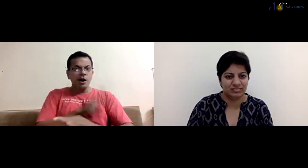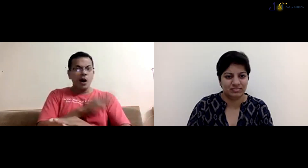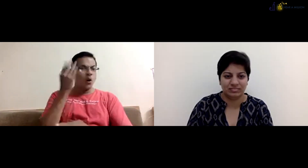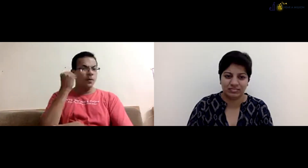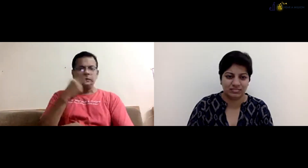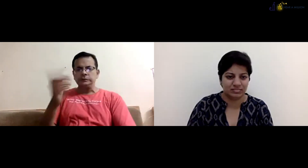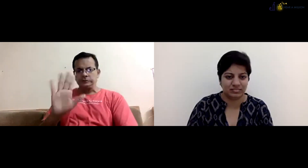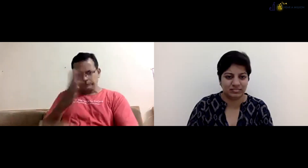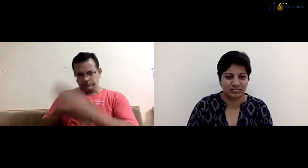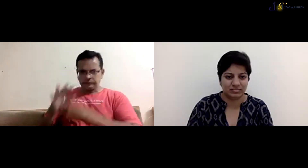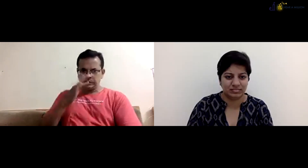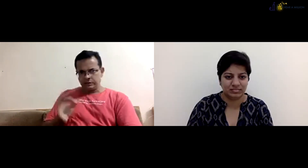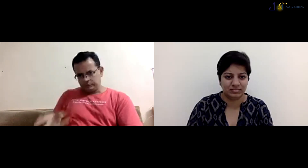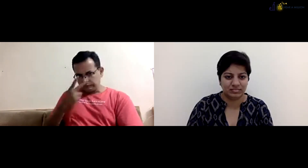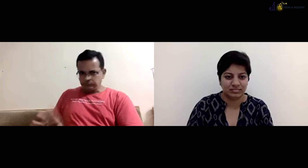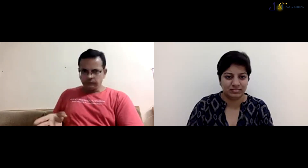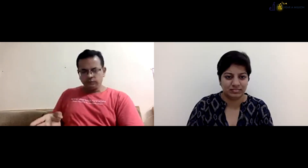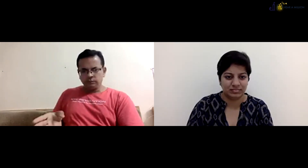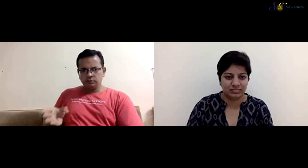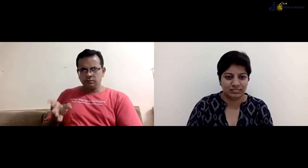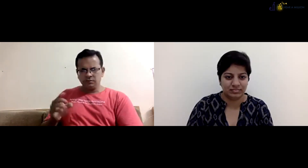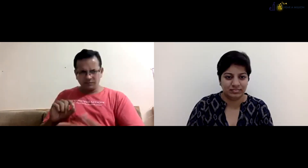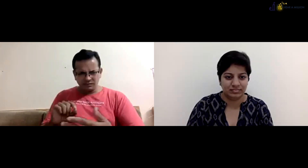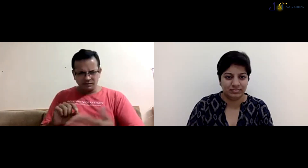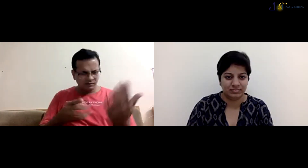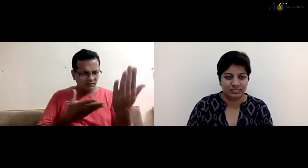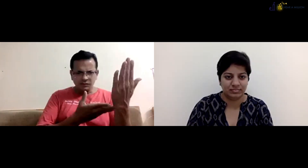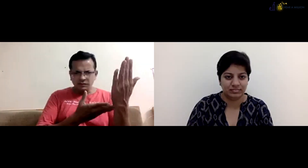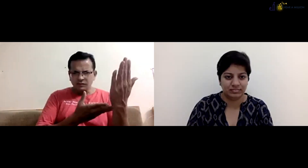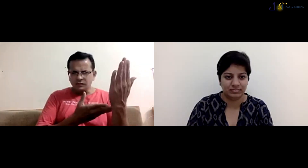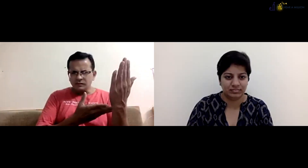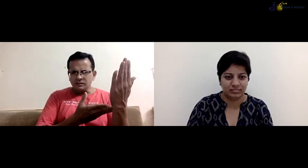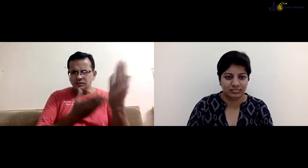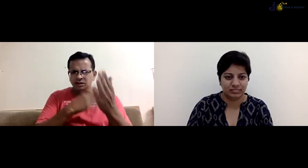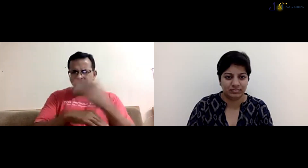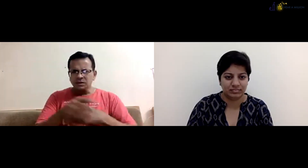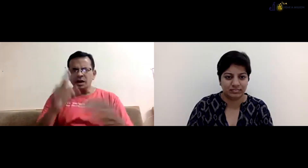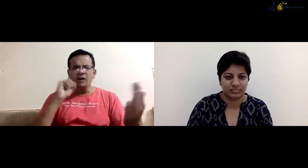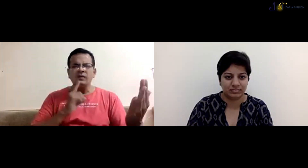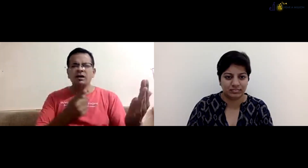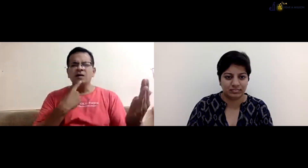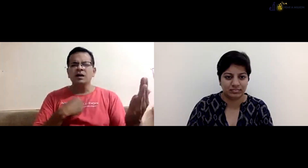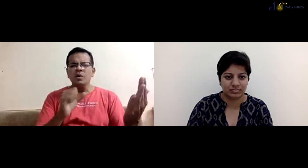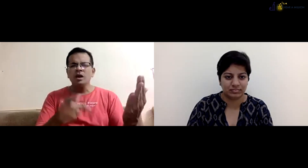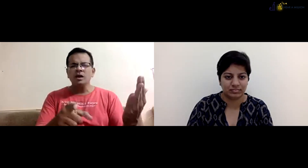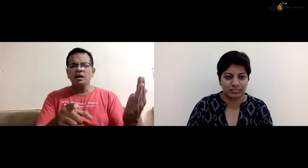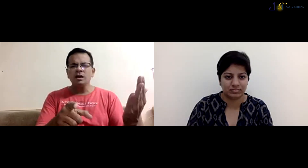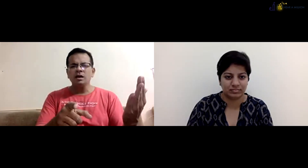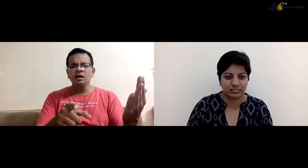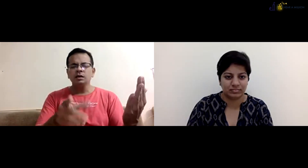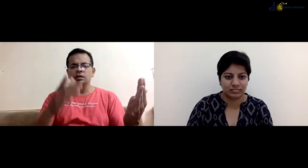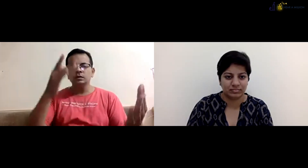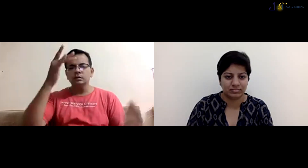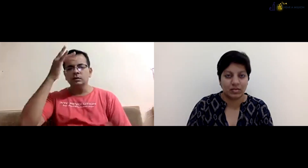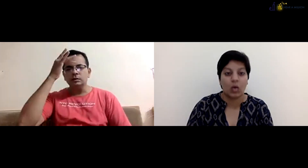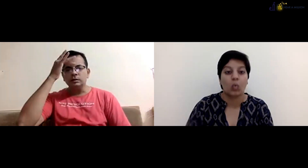below my waist part, and also they couldn't see me right from the window. So then people, they were not getting how